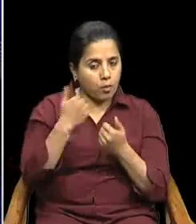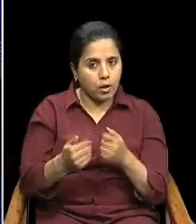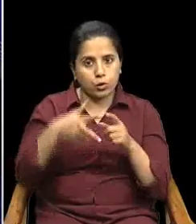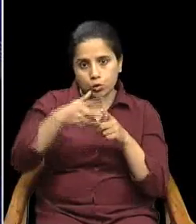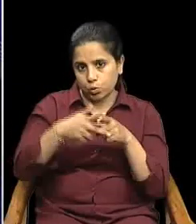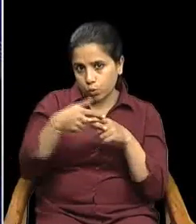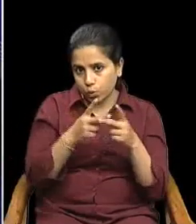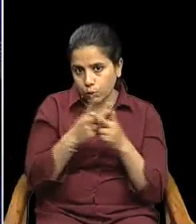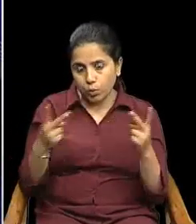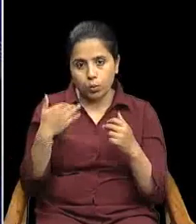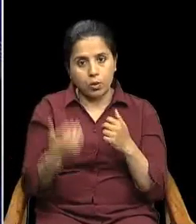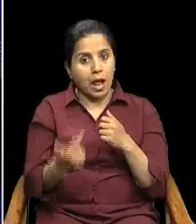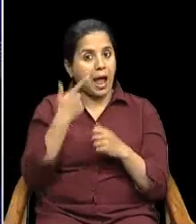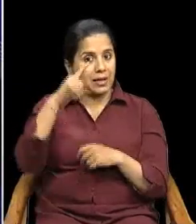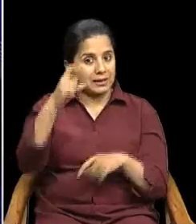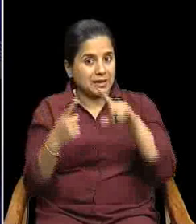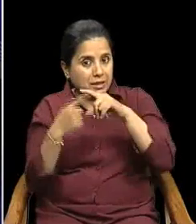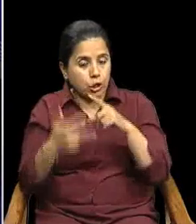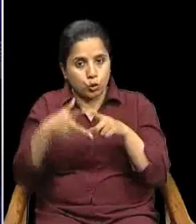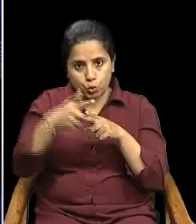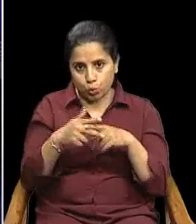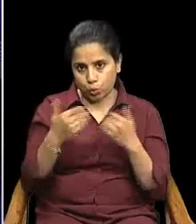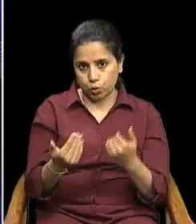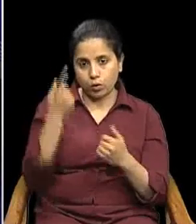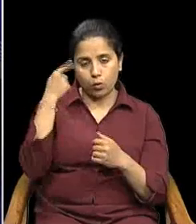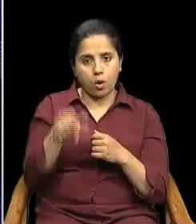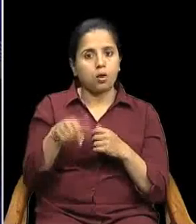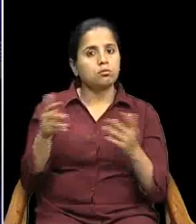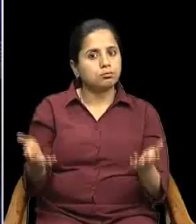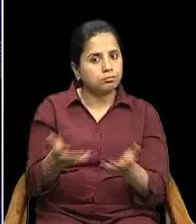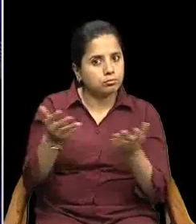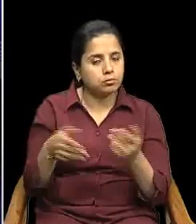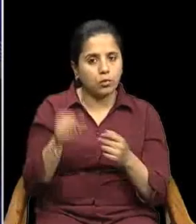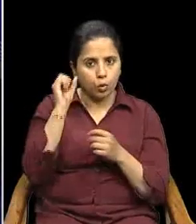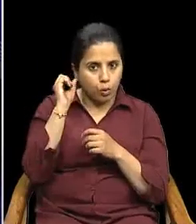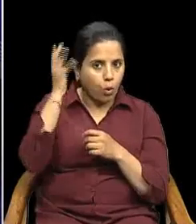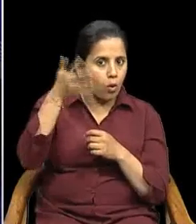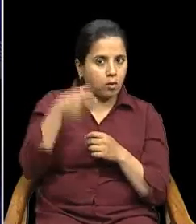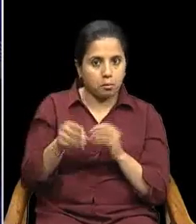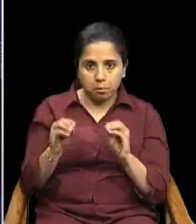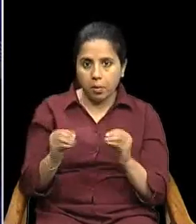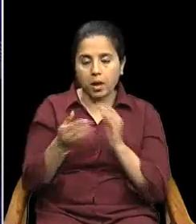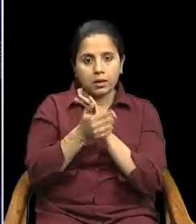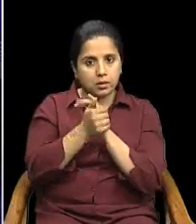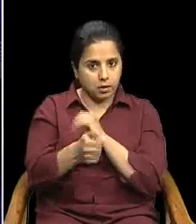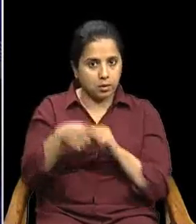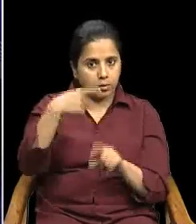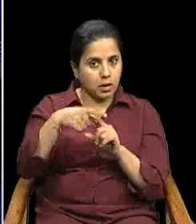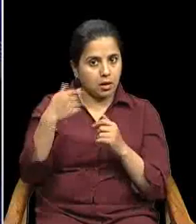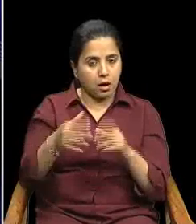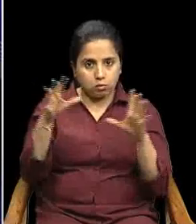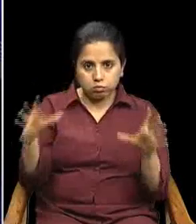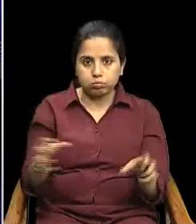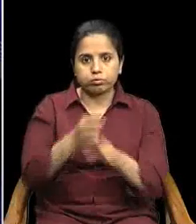tools, the ICT tools for fostering the cognitive skills like